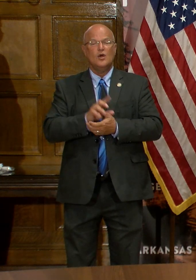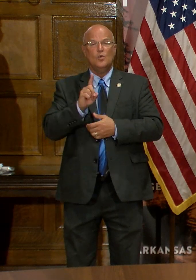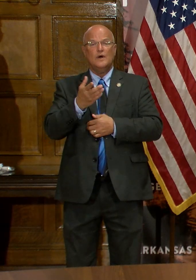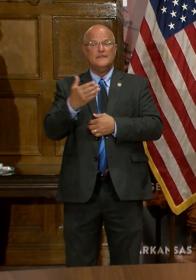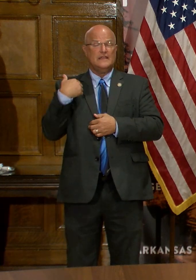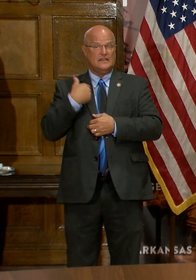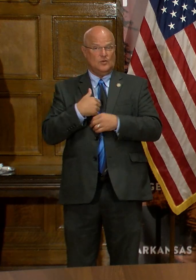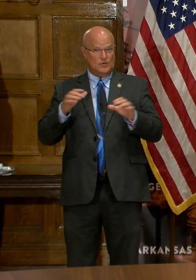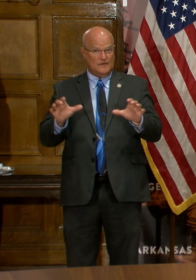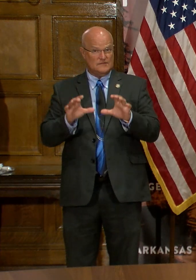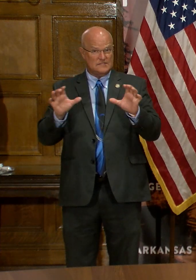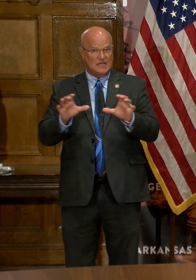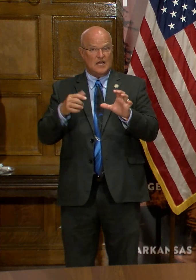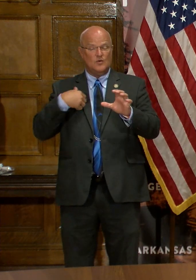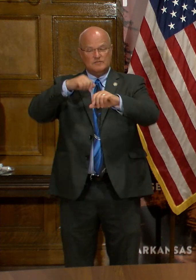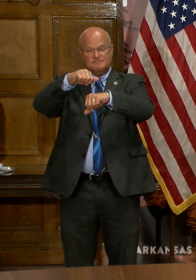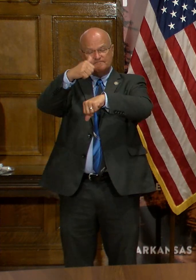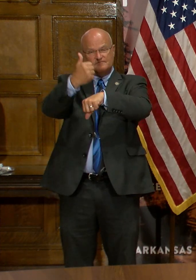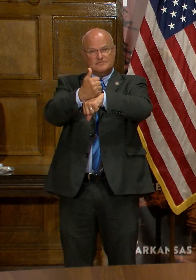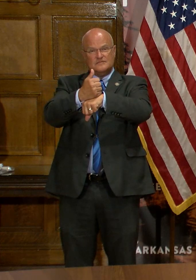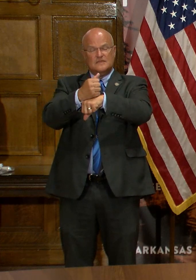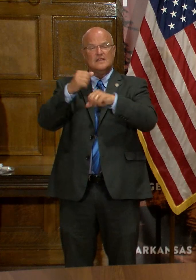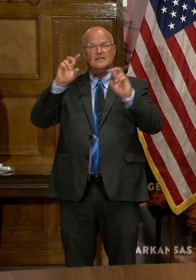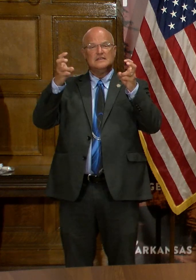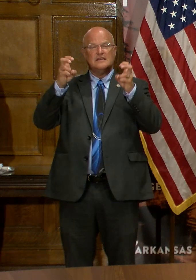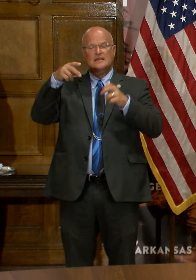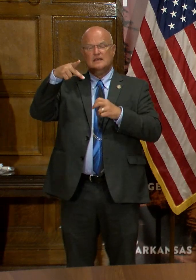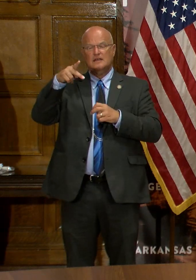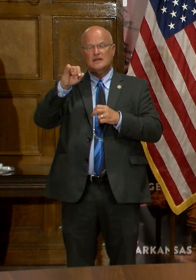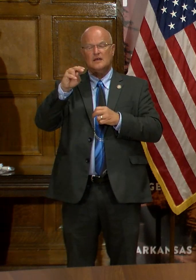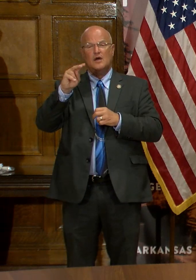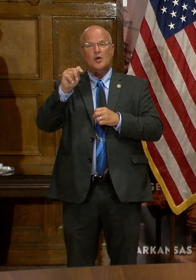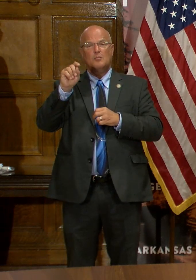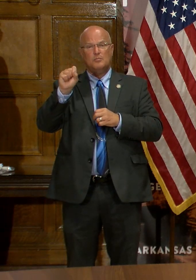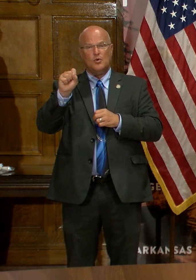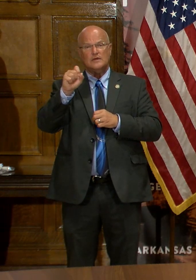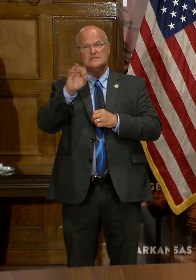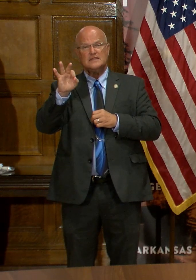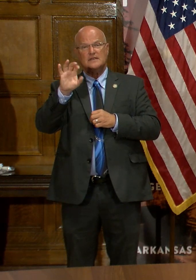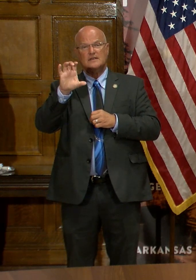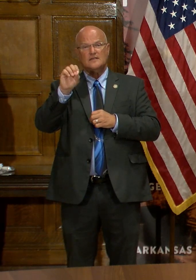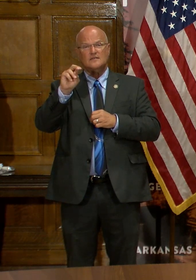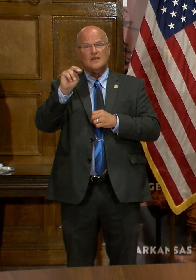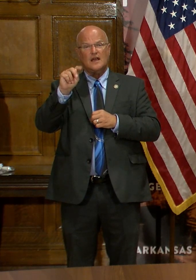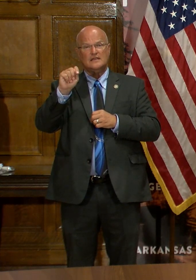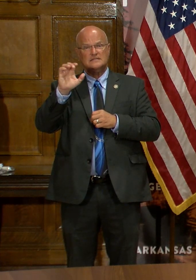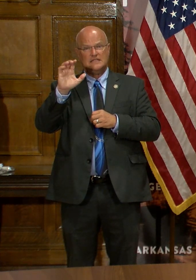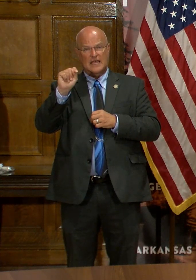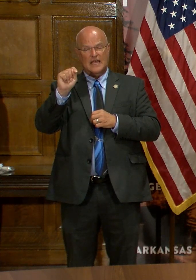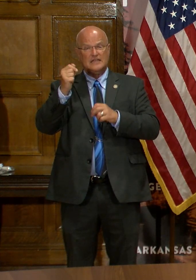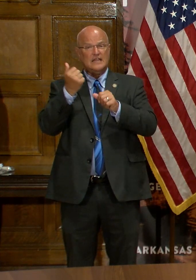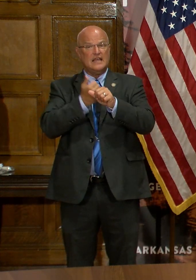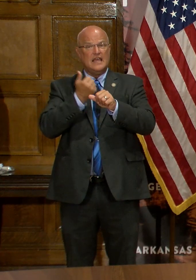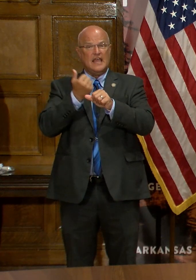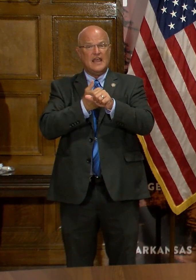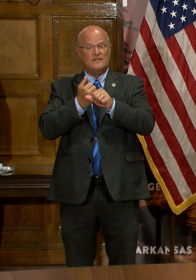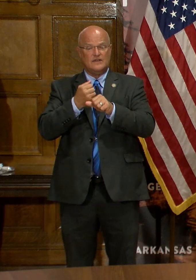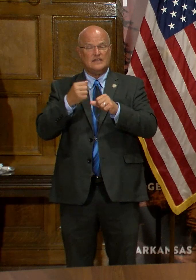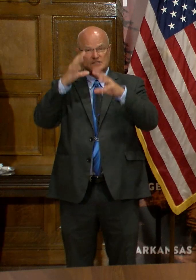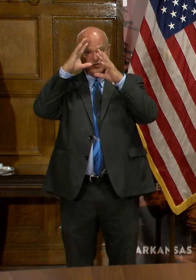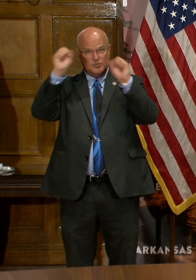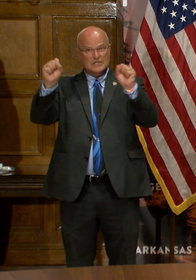that we have done is we have established points of contact for every superintendent in the state with members of